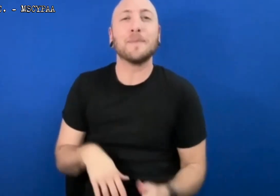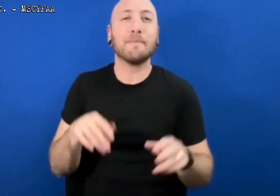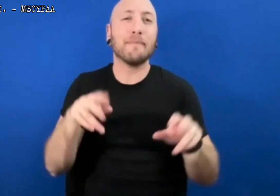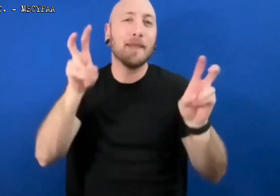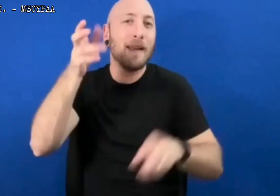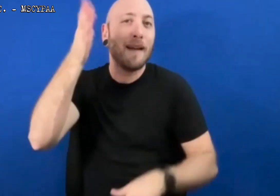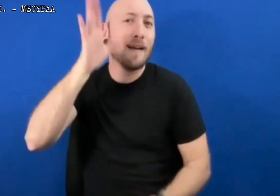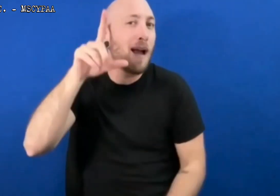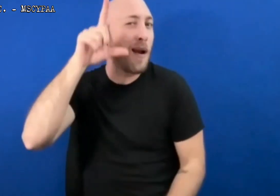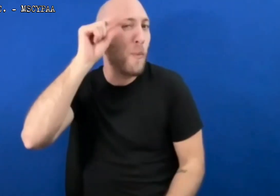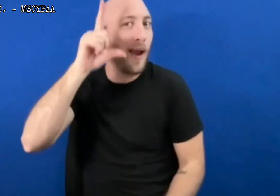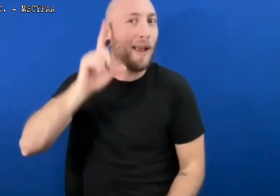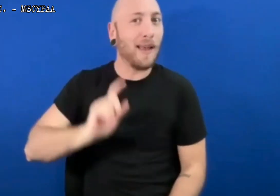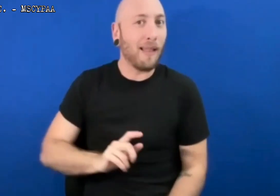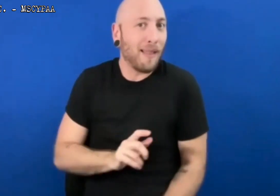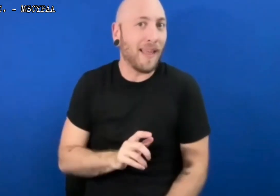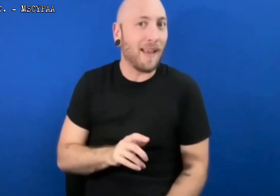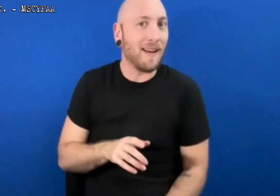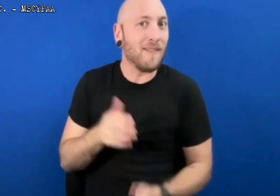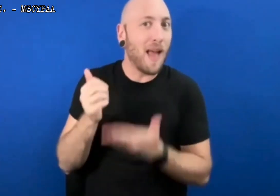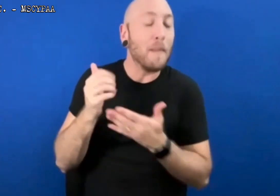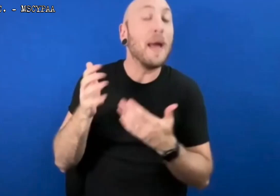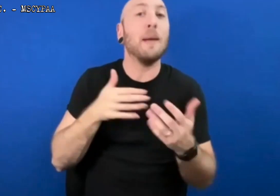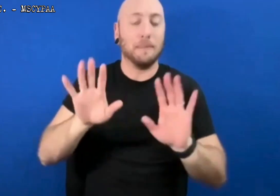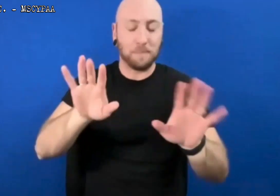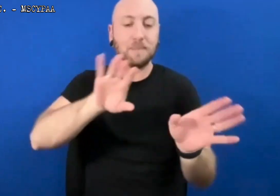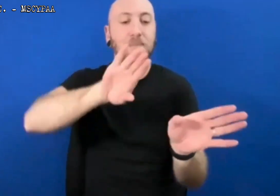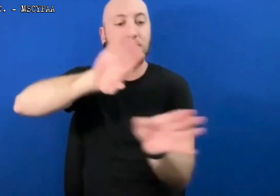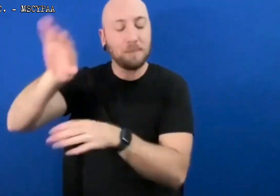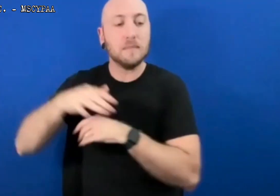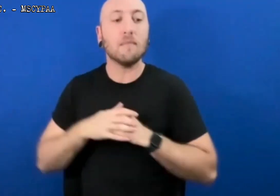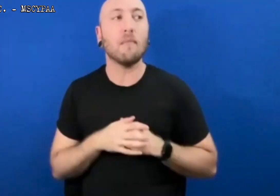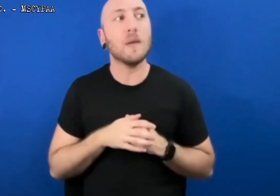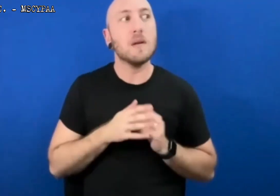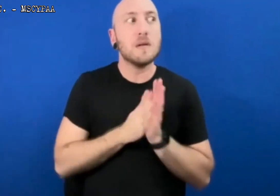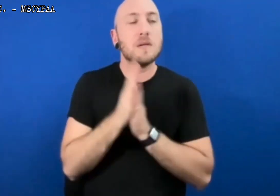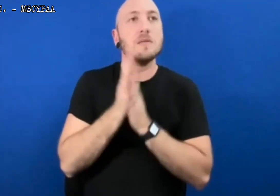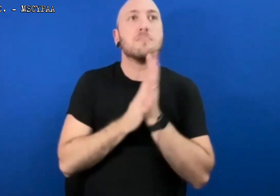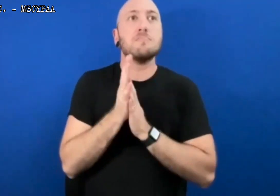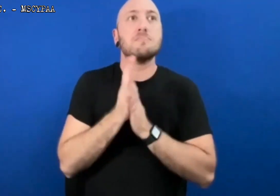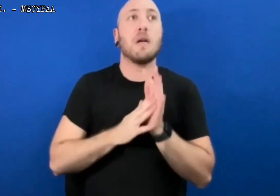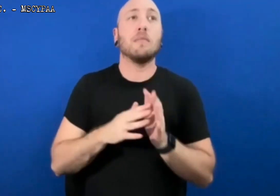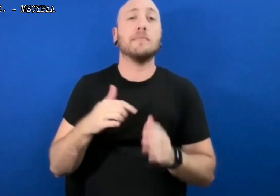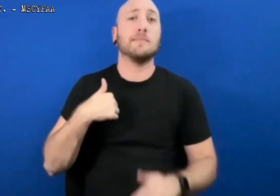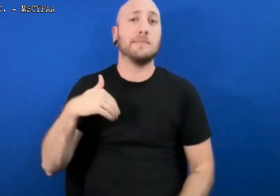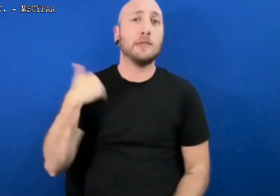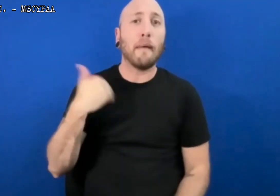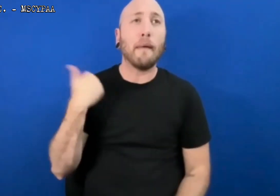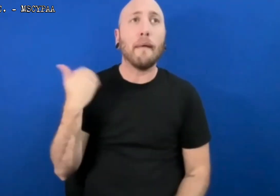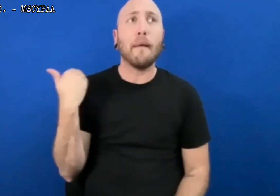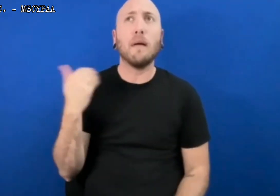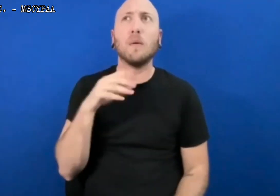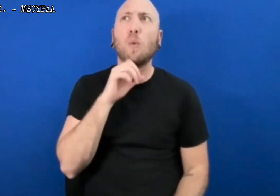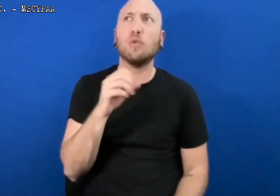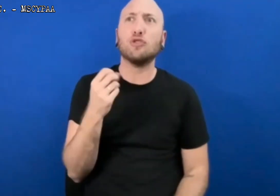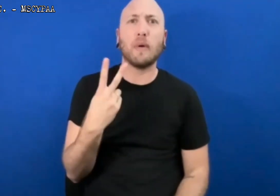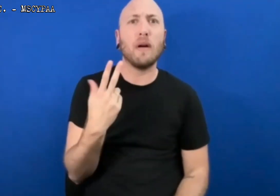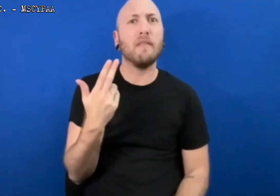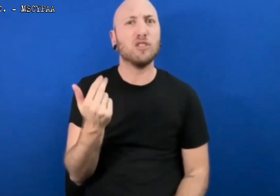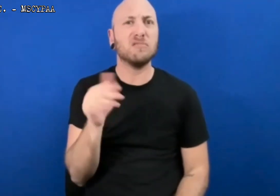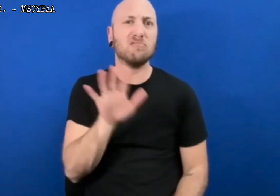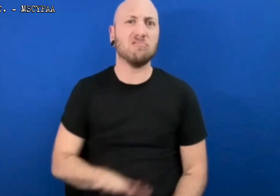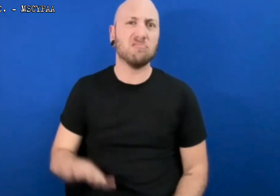So I'll just start at the beginning. So I started drinking and drugging when I was young. I was probably like 12 or 13 years